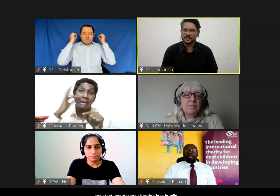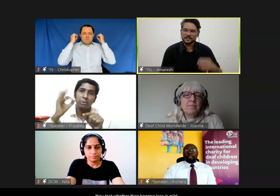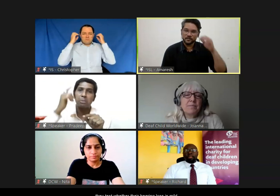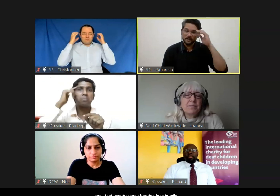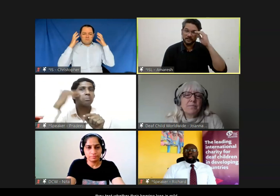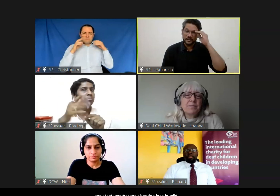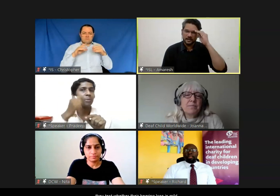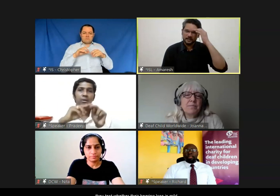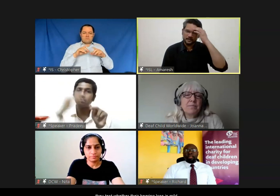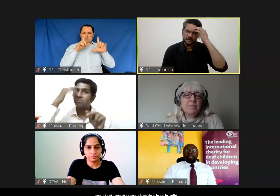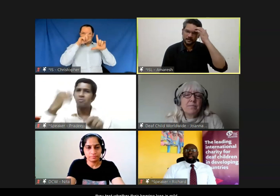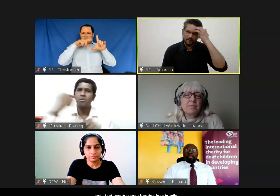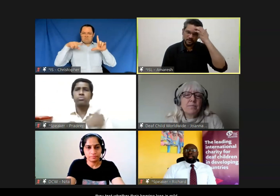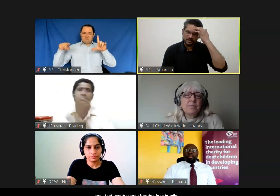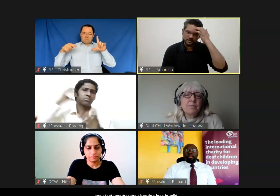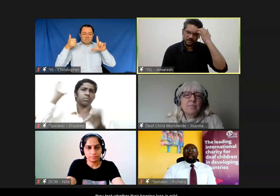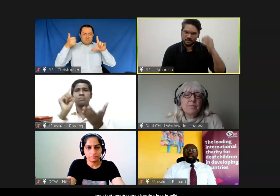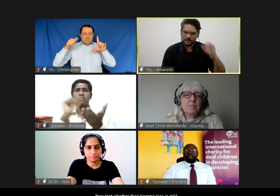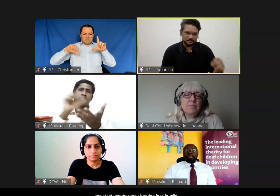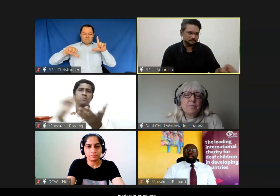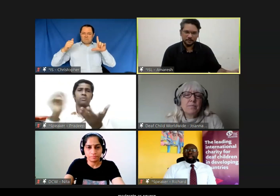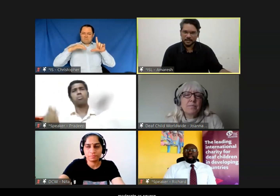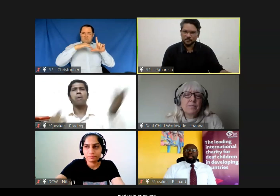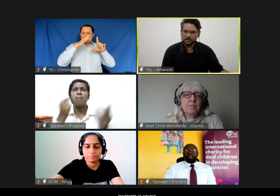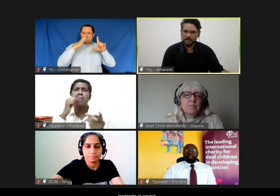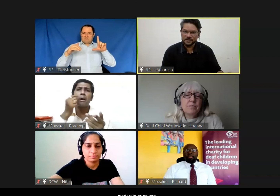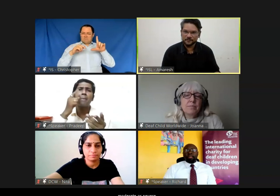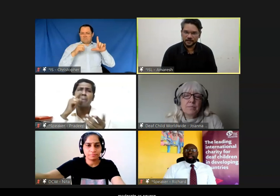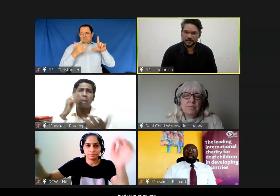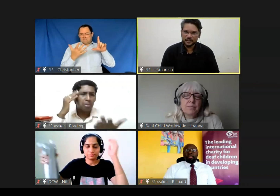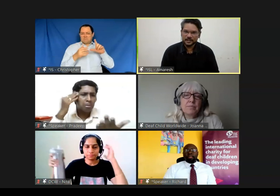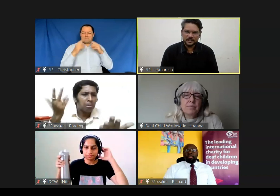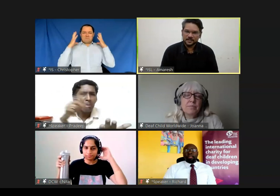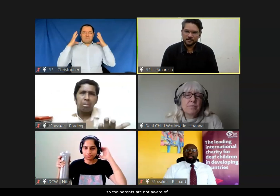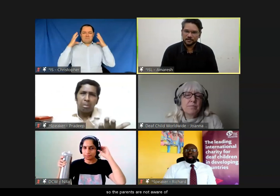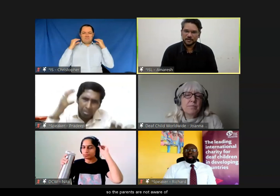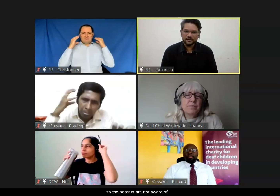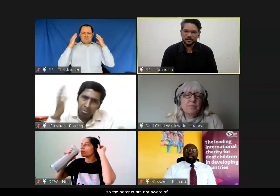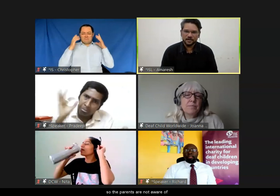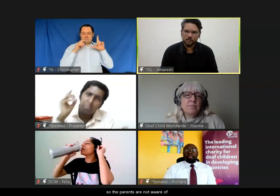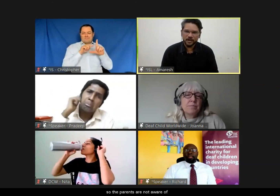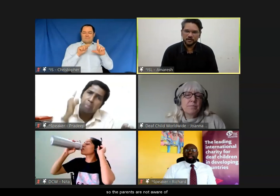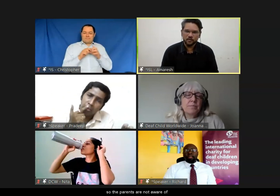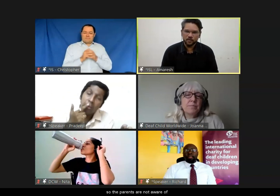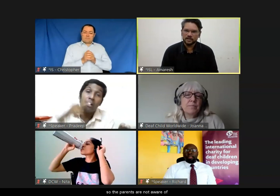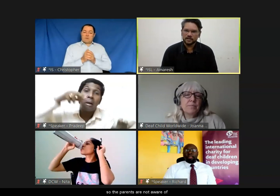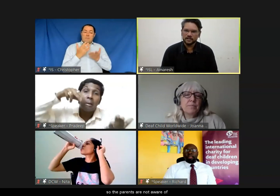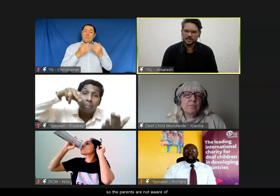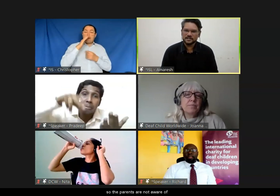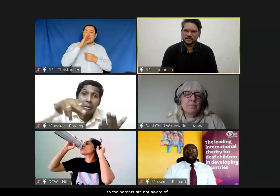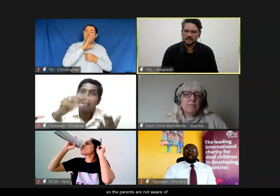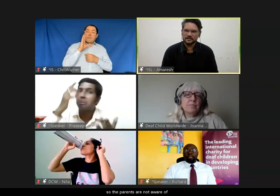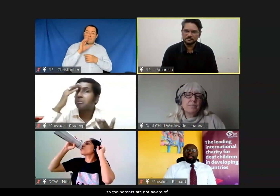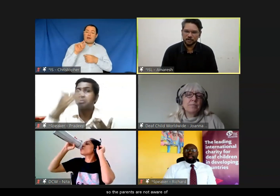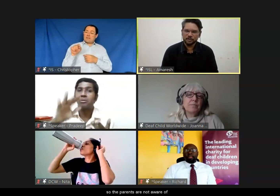we test whether the hearing loss is mild, moderate, or severe. So the parents are not aware of what